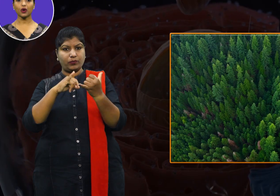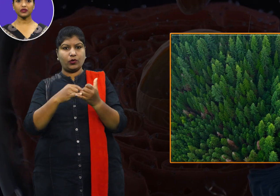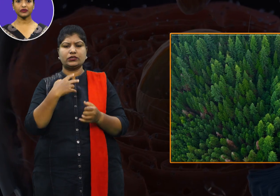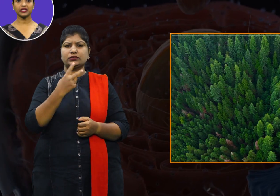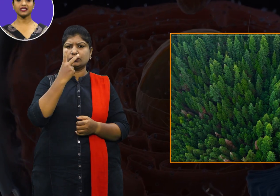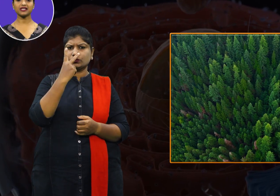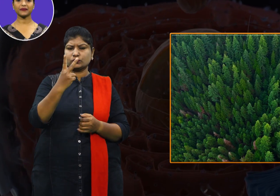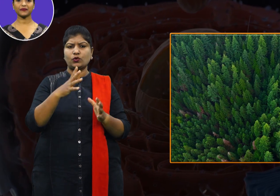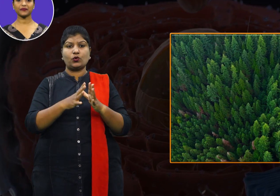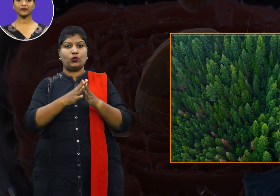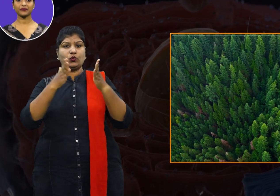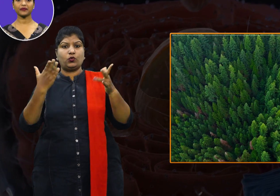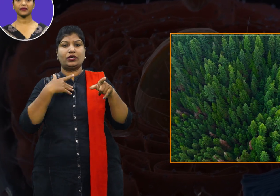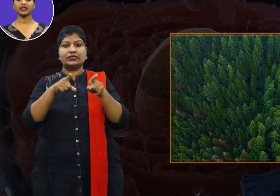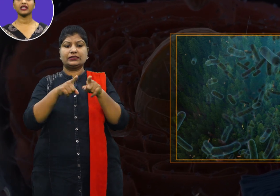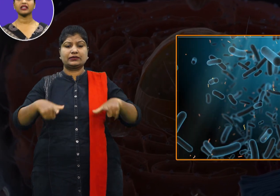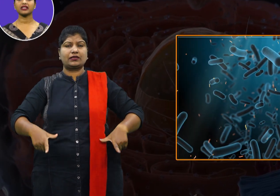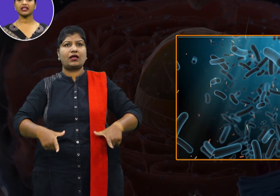huge conifers,